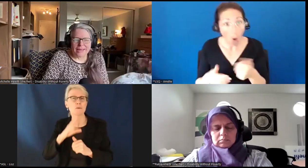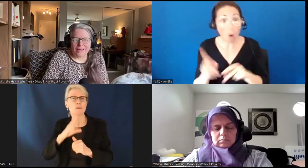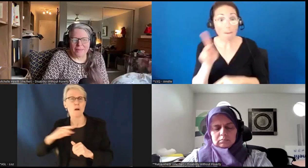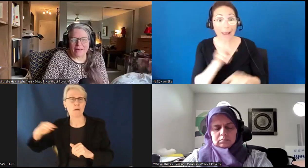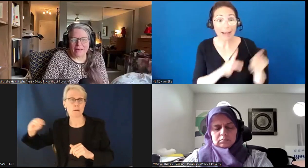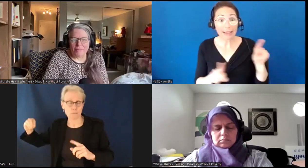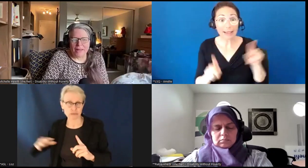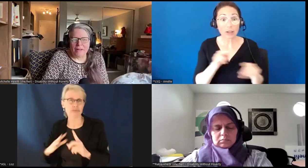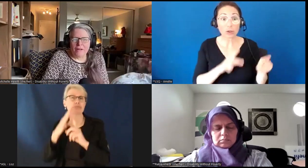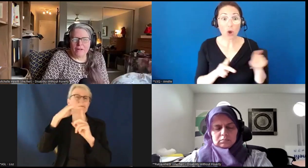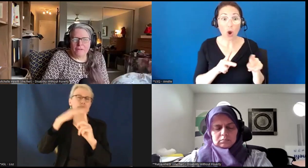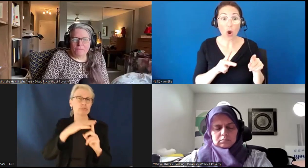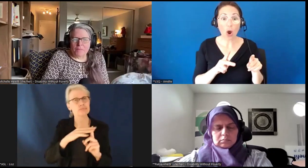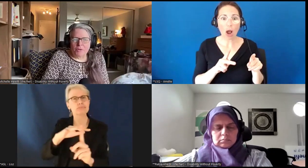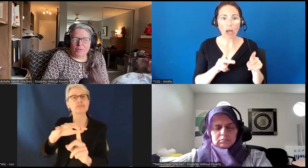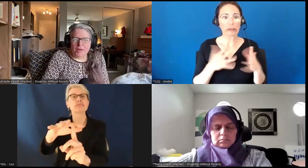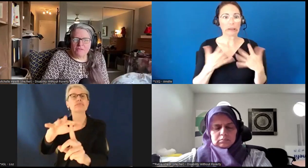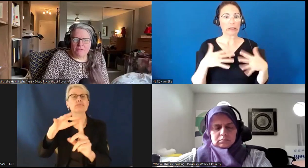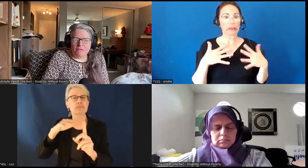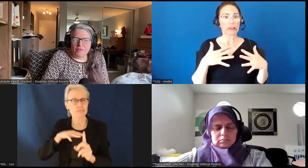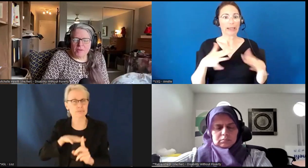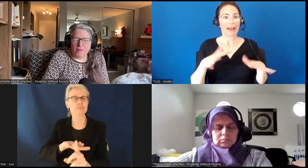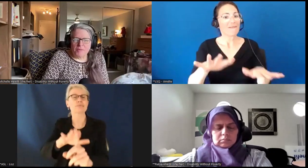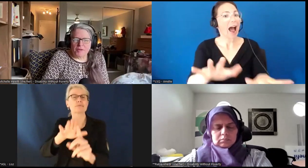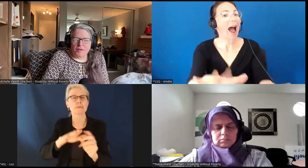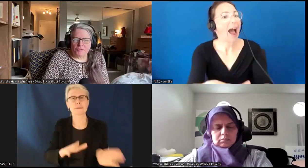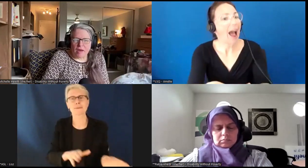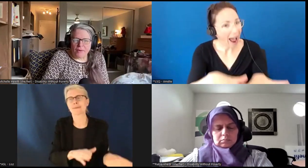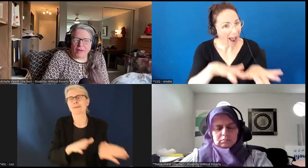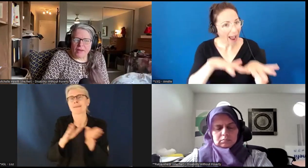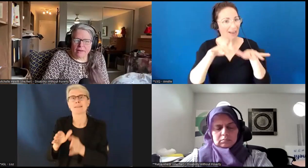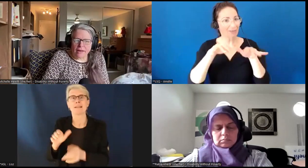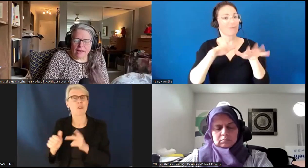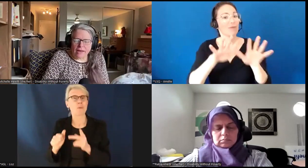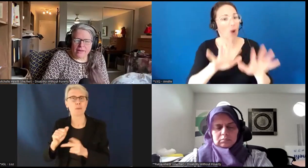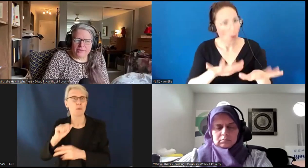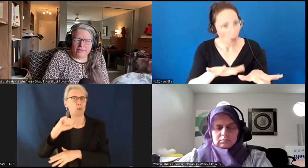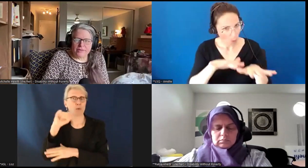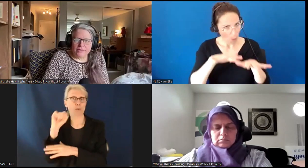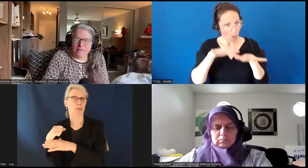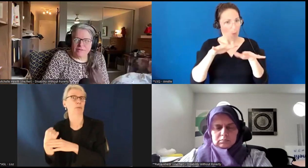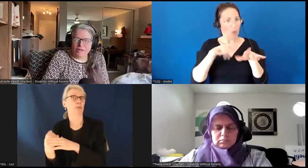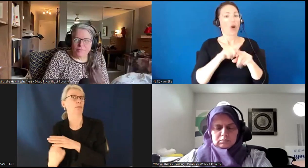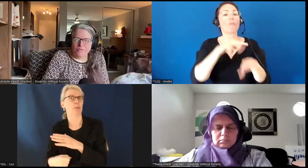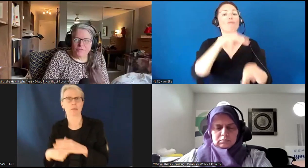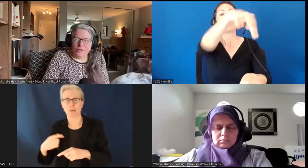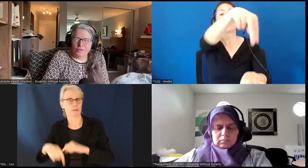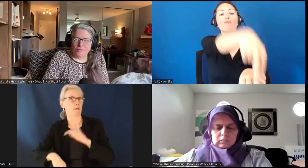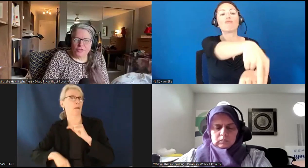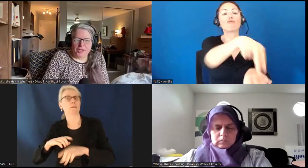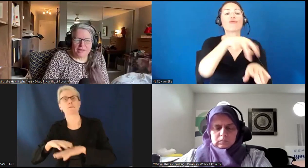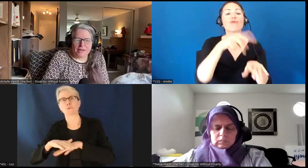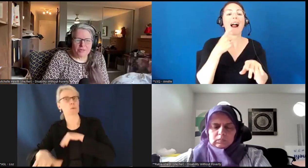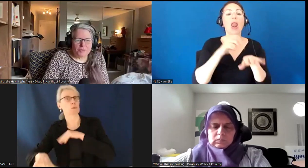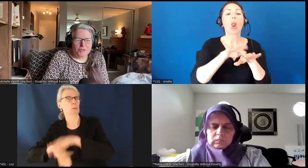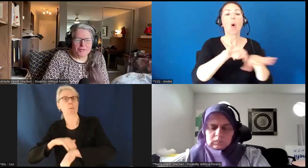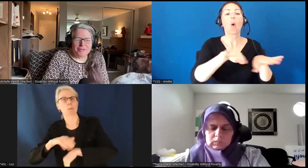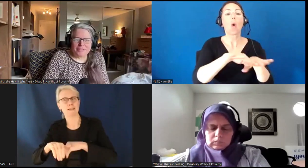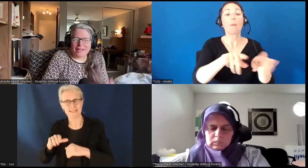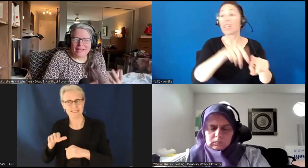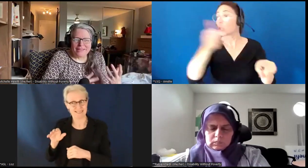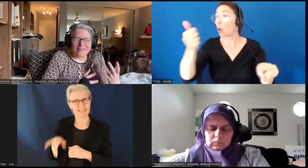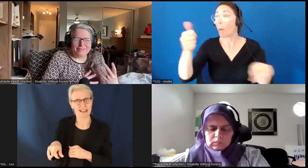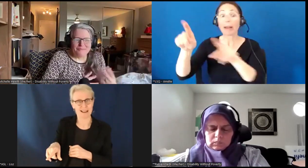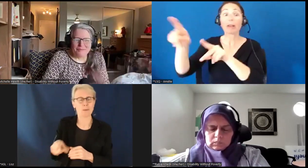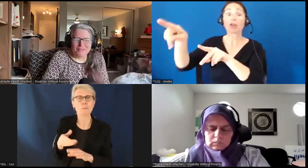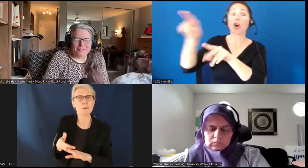of take them out a bit. But then there are other people that are drowning. And, before this budget announcement, you can